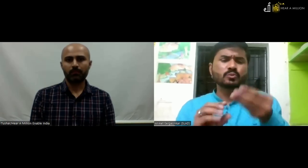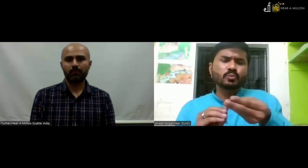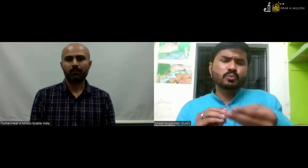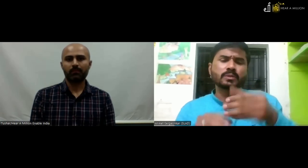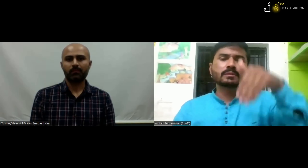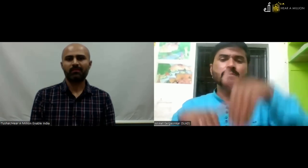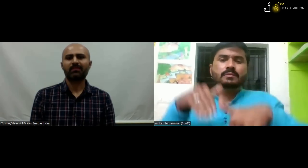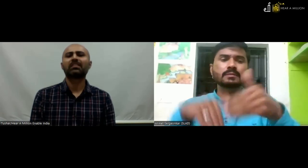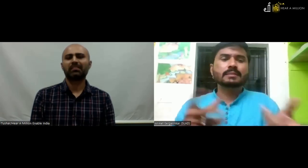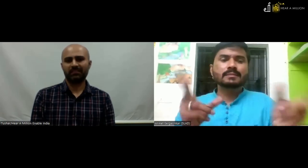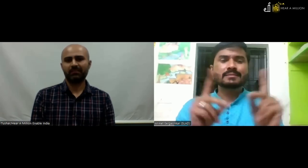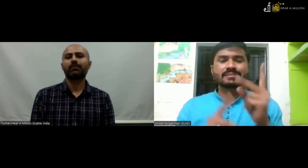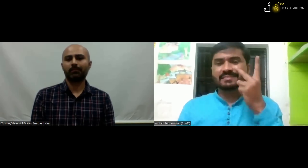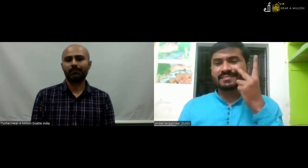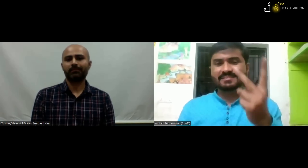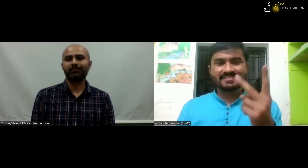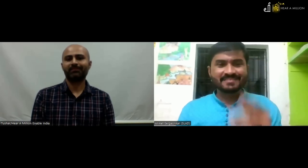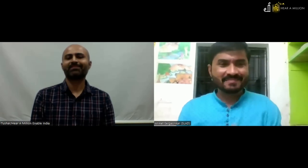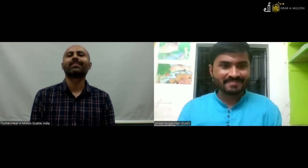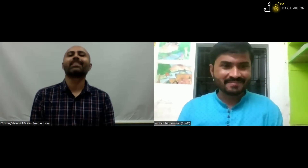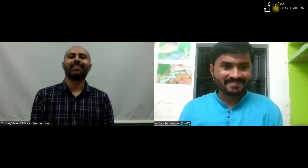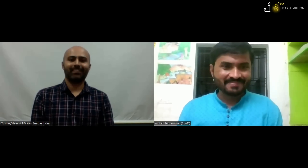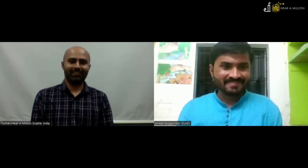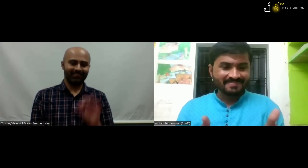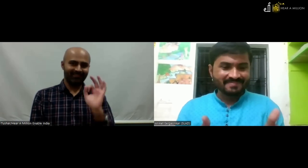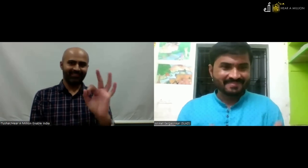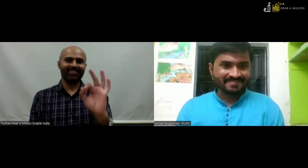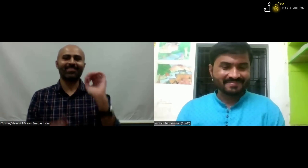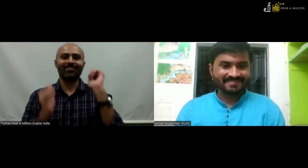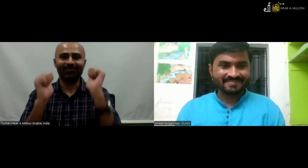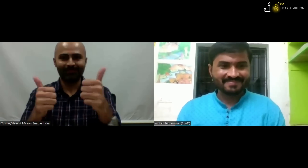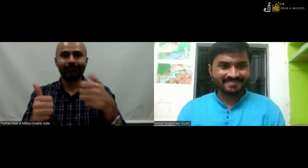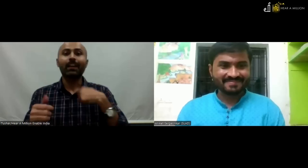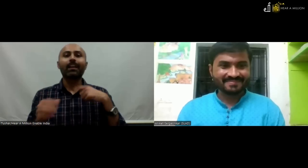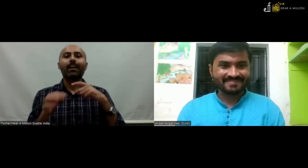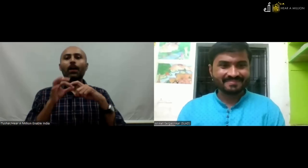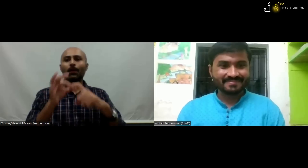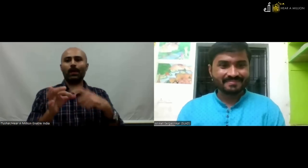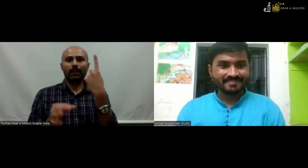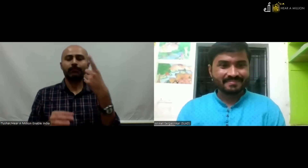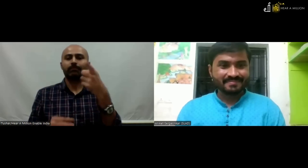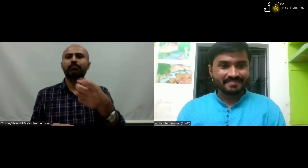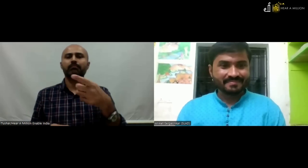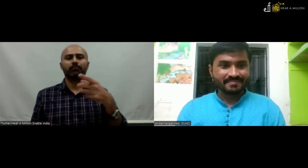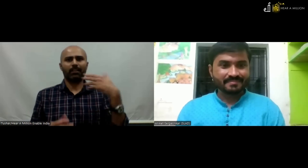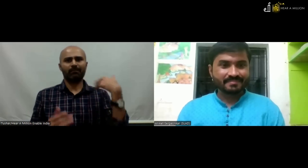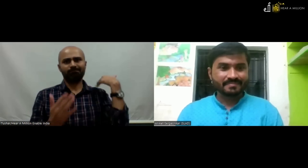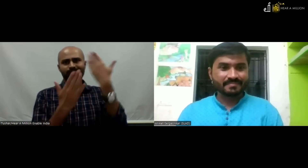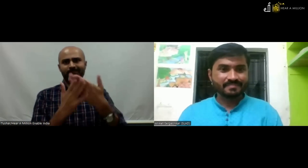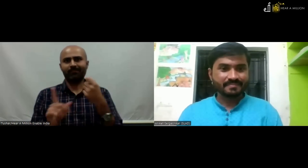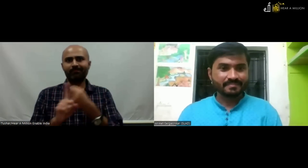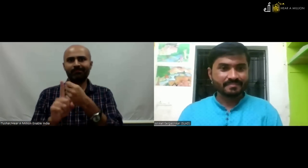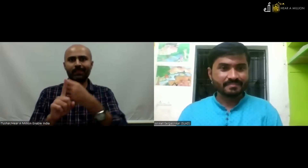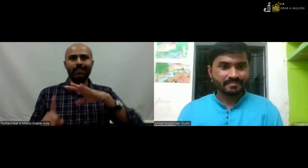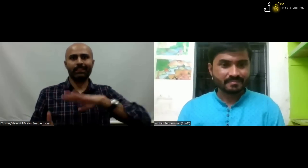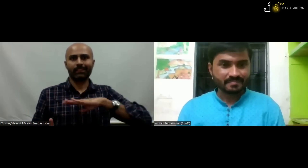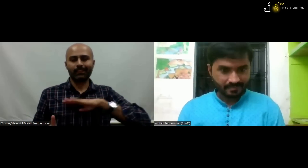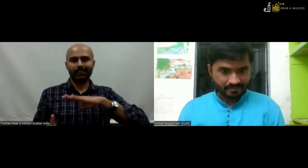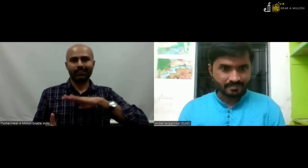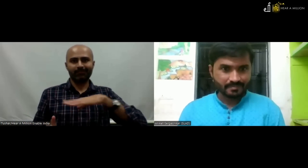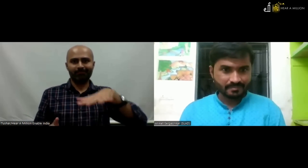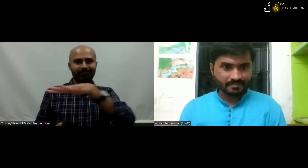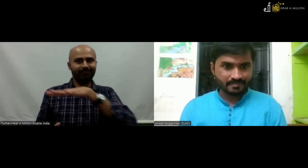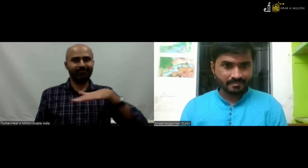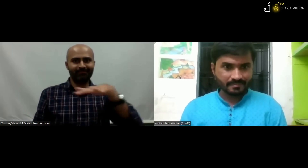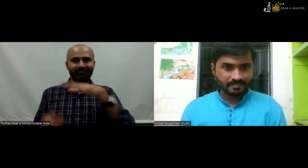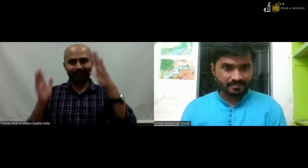new vice president. So in next 5 years, we would be having an election and we would be seeing that how we can work on it. So next question